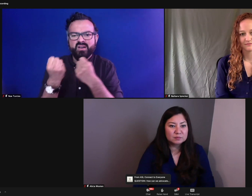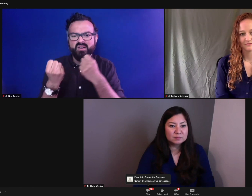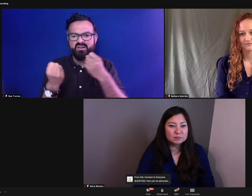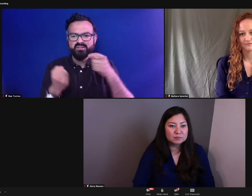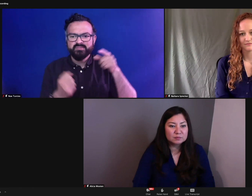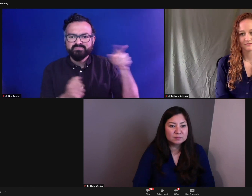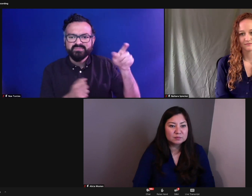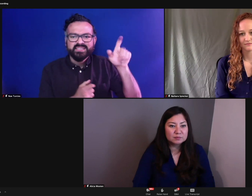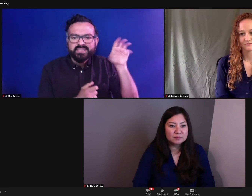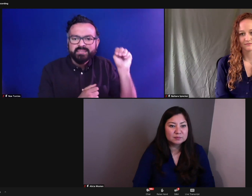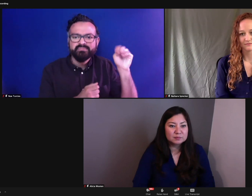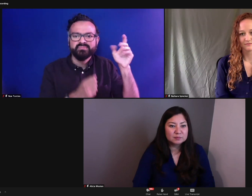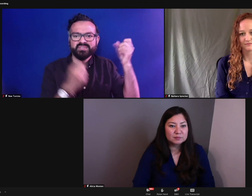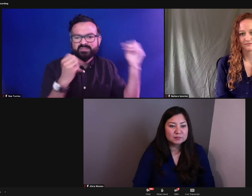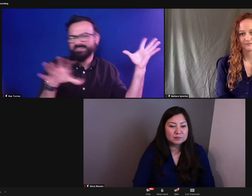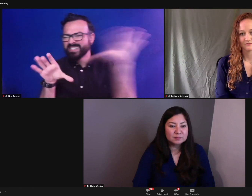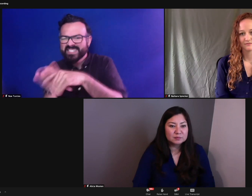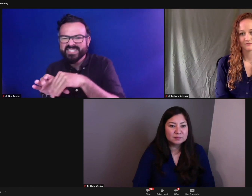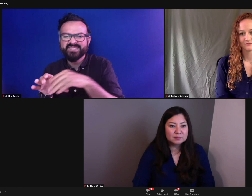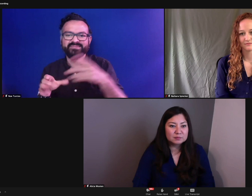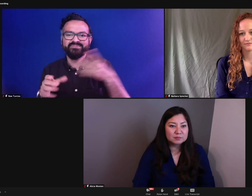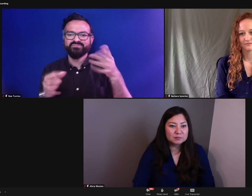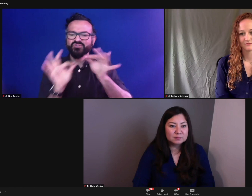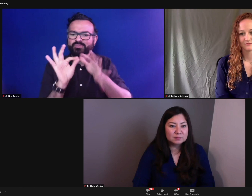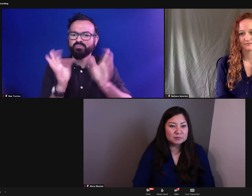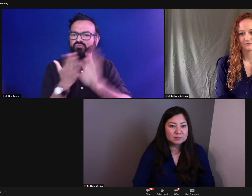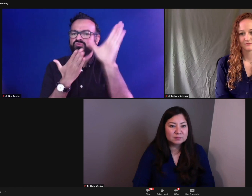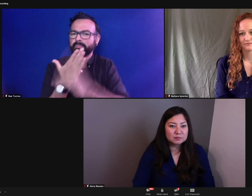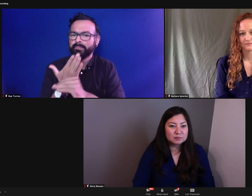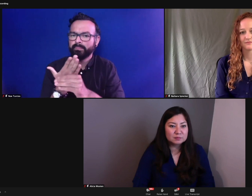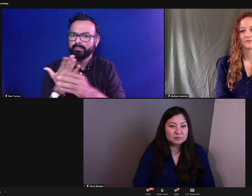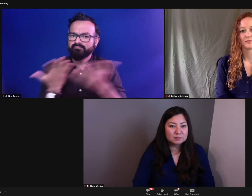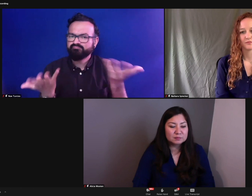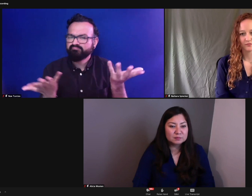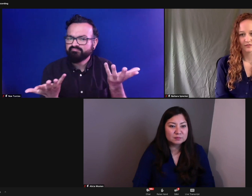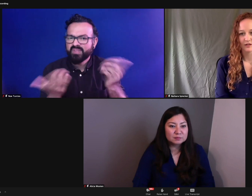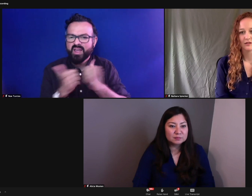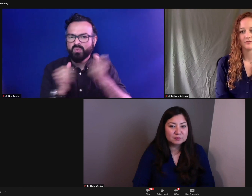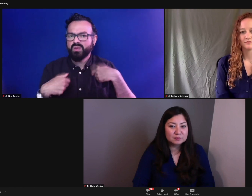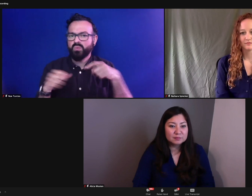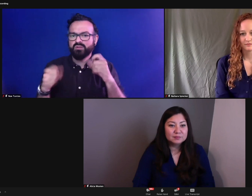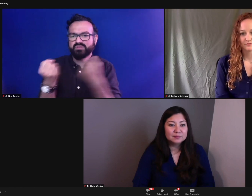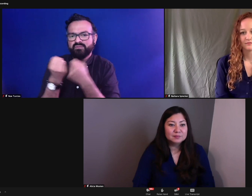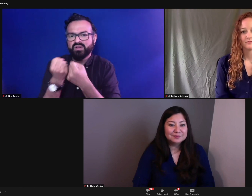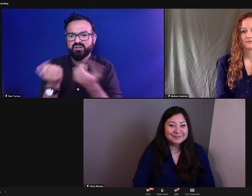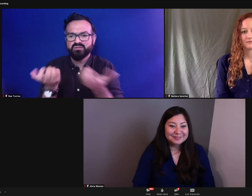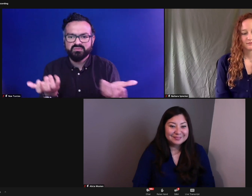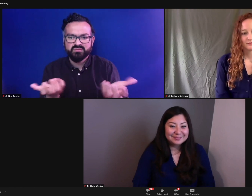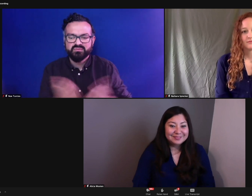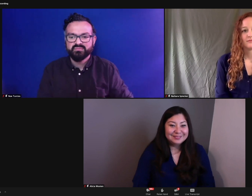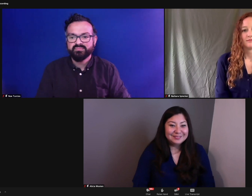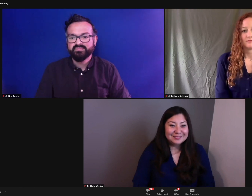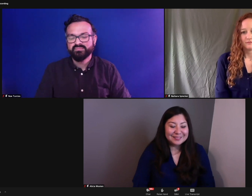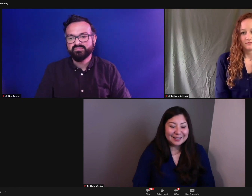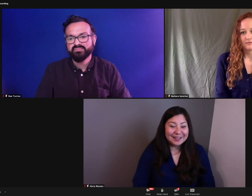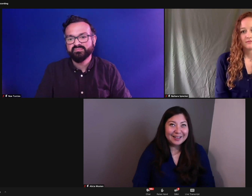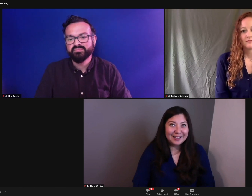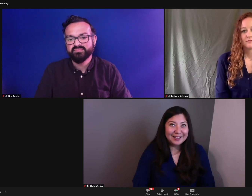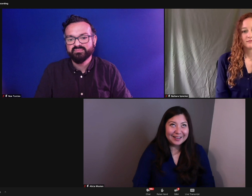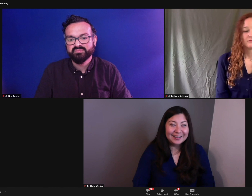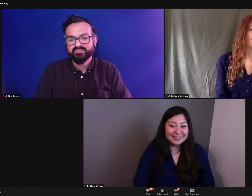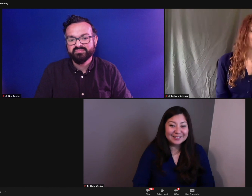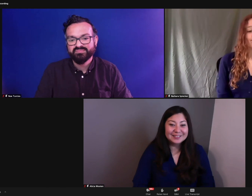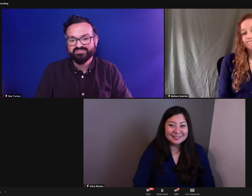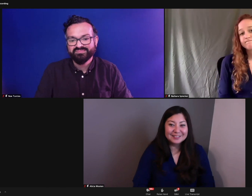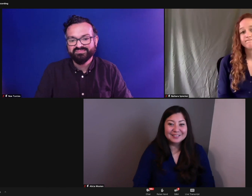we'll have possibly a centralized dictionary or a website or something that's much easier for us all to access. But yeah, right now we're kind of toughing